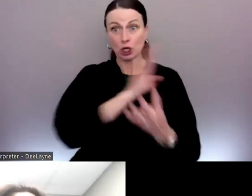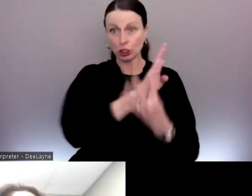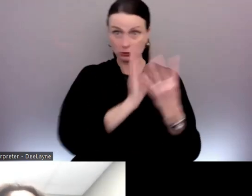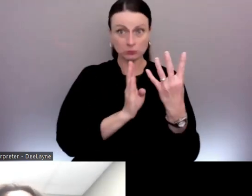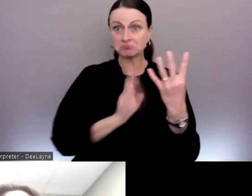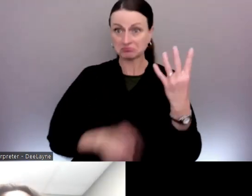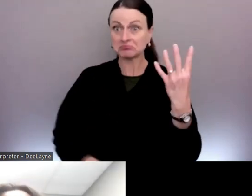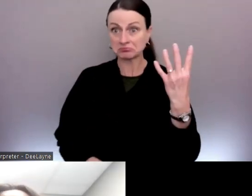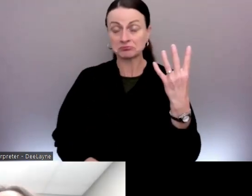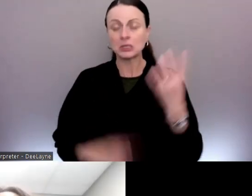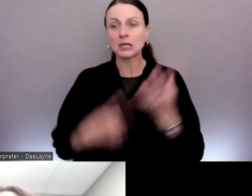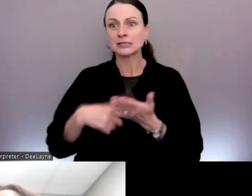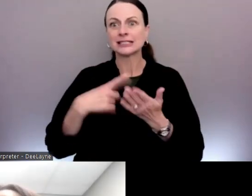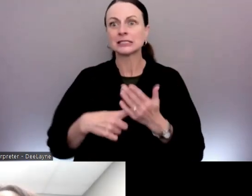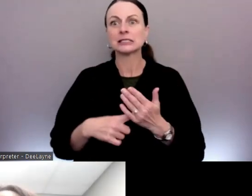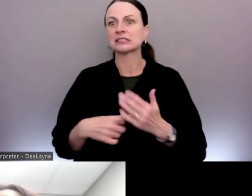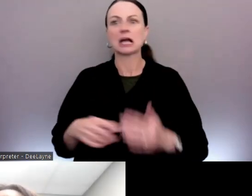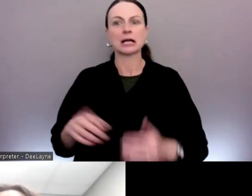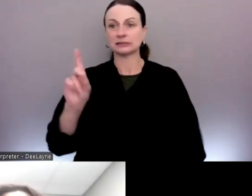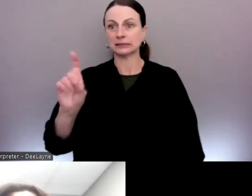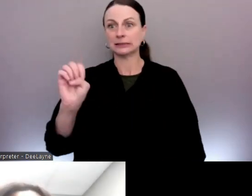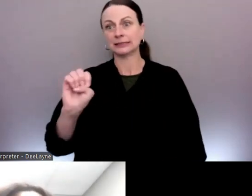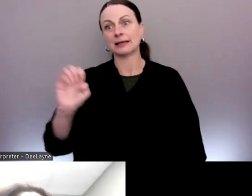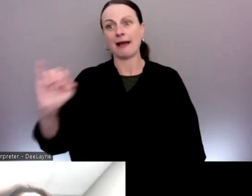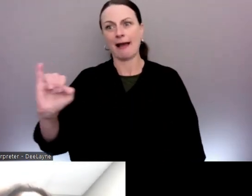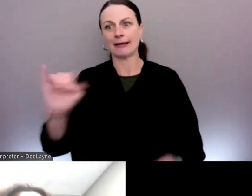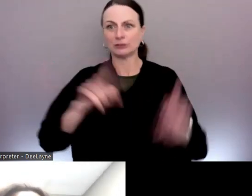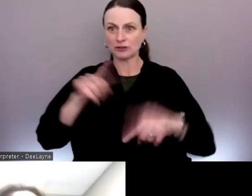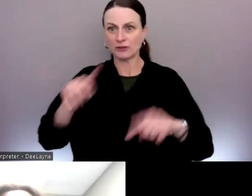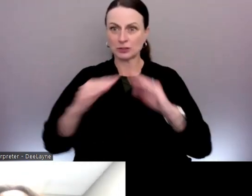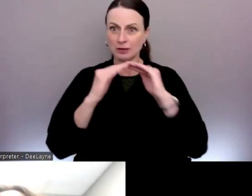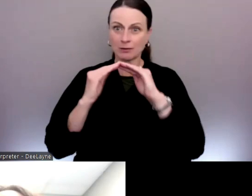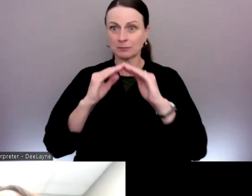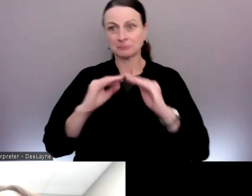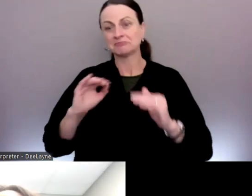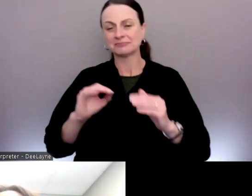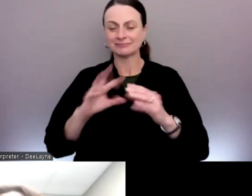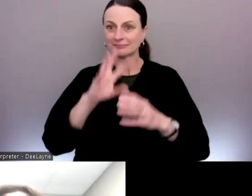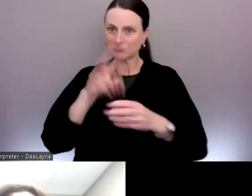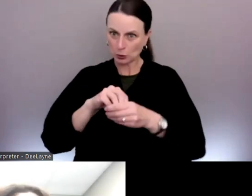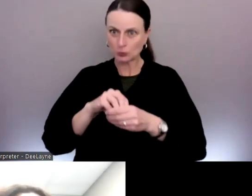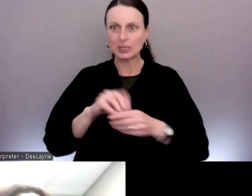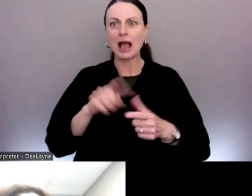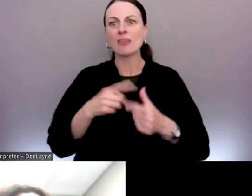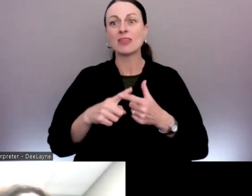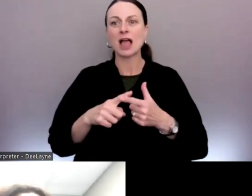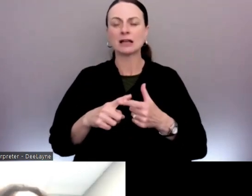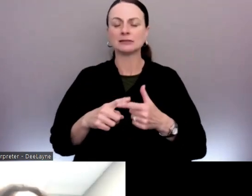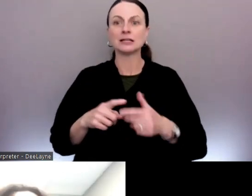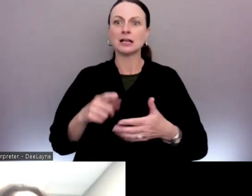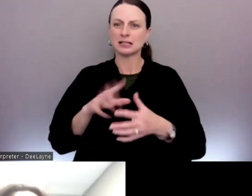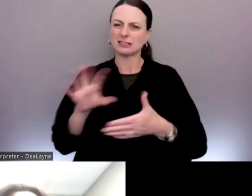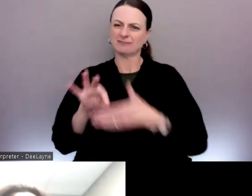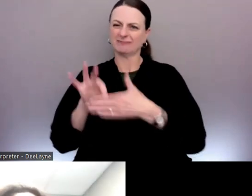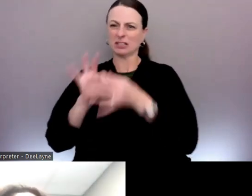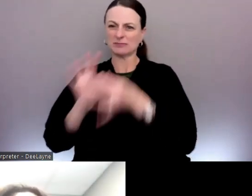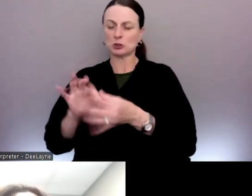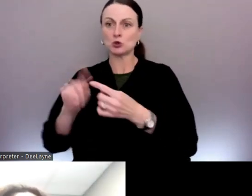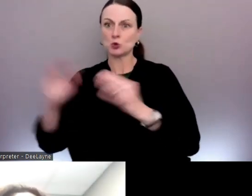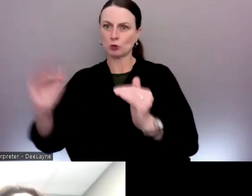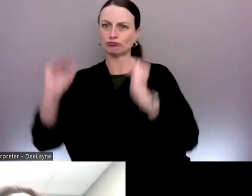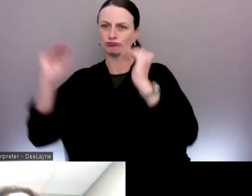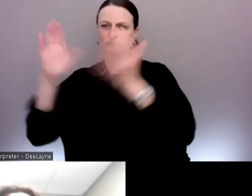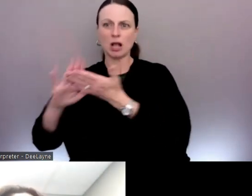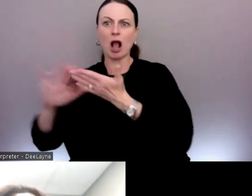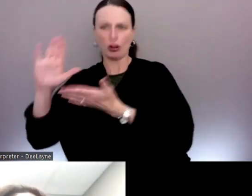of the speaker series is to discuss issues of equity, inclusion, anti-racism and anti-oppression in the context of higher education. Today, we're delighted